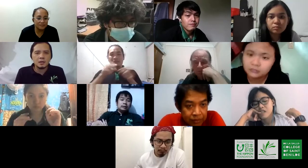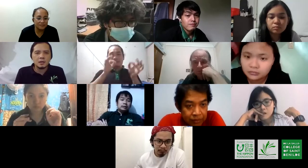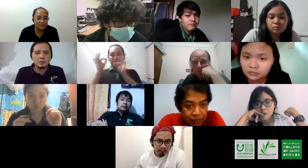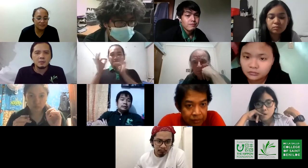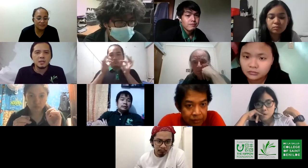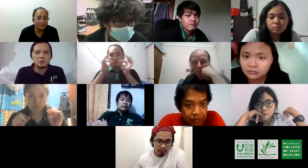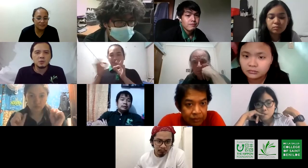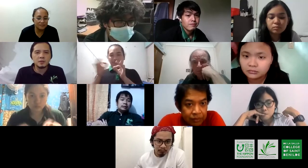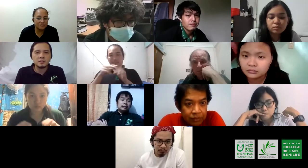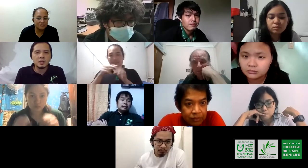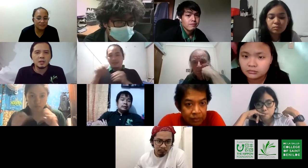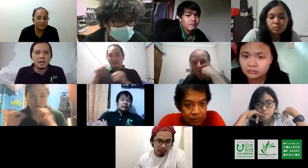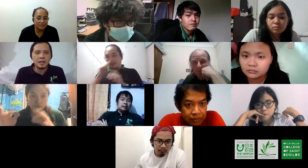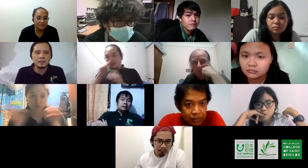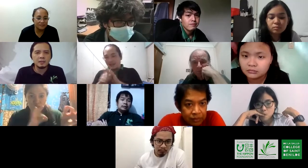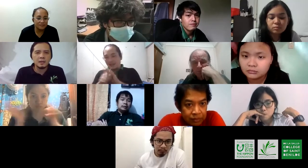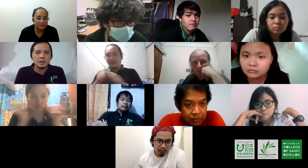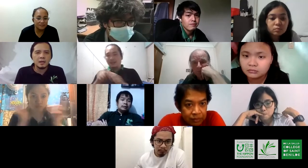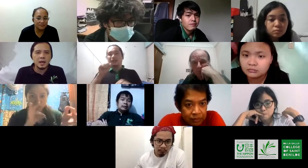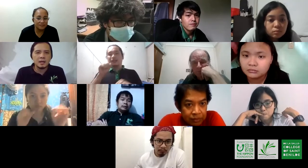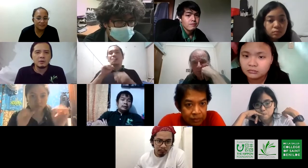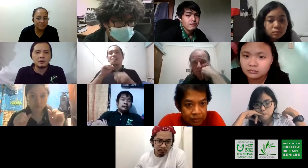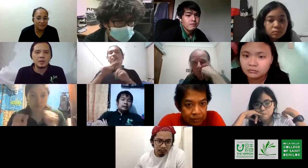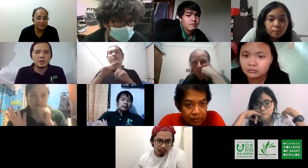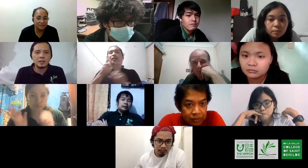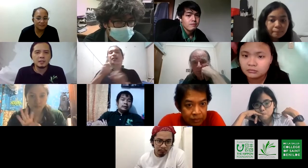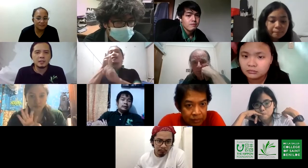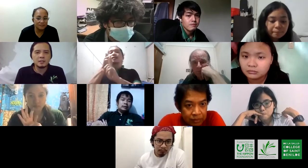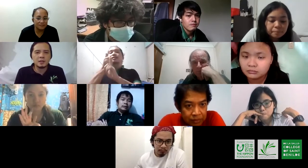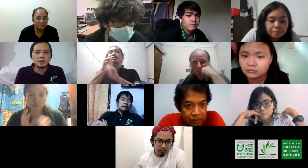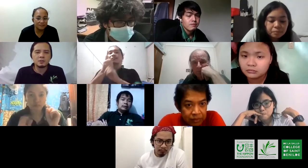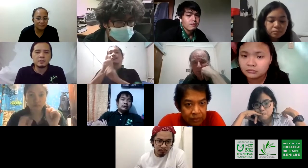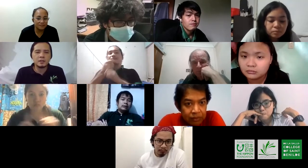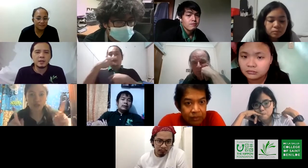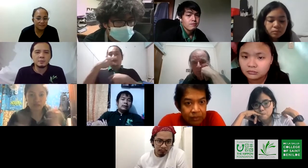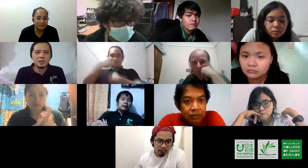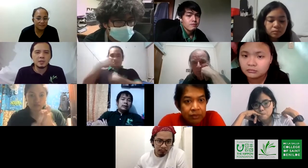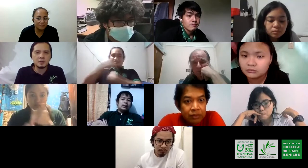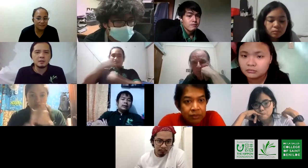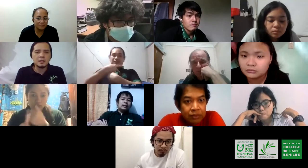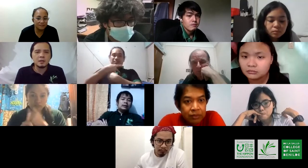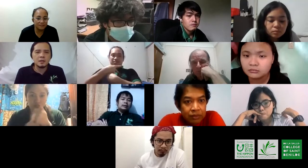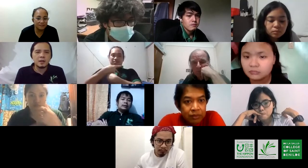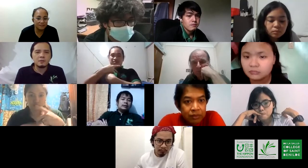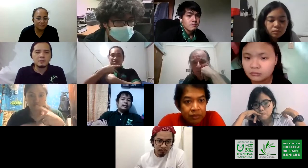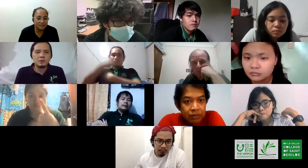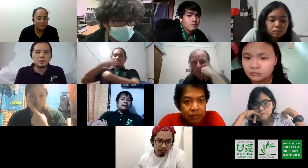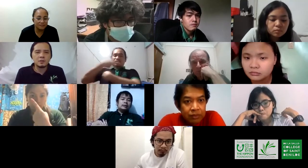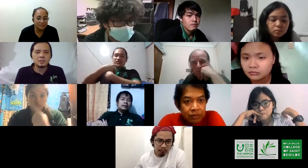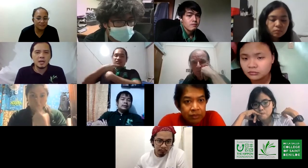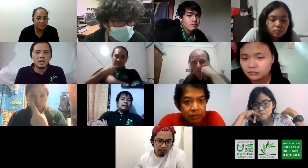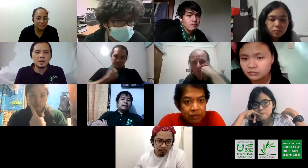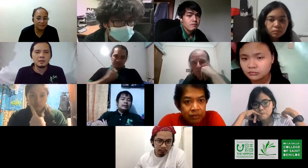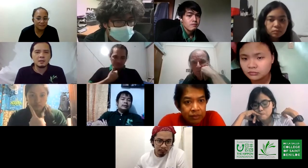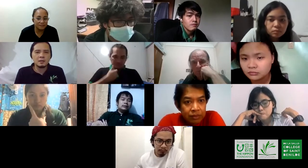Because we're doing this online, I know that it is also very tempting to have your notes on the side, but you